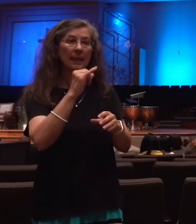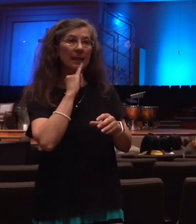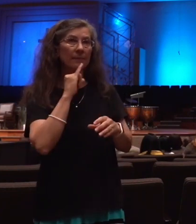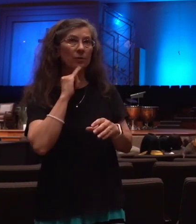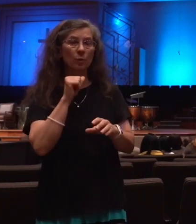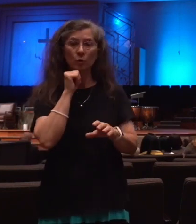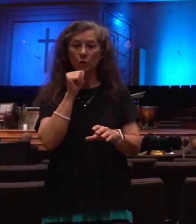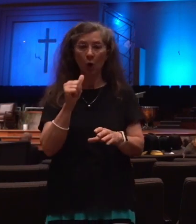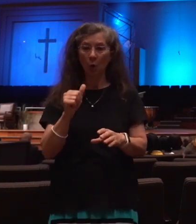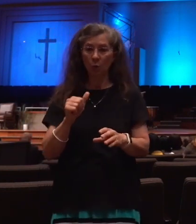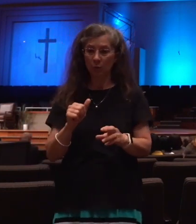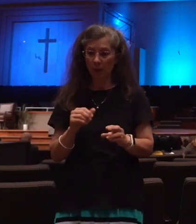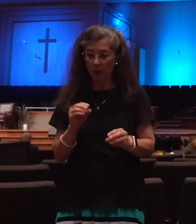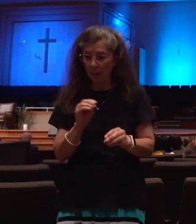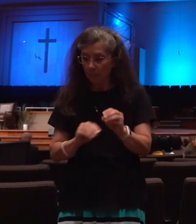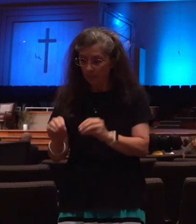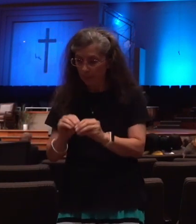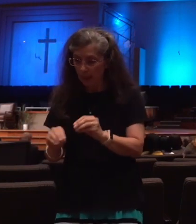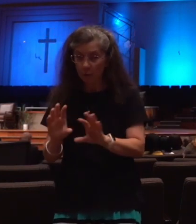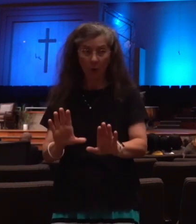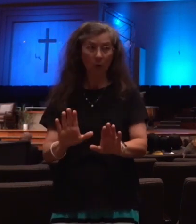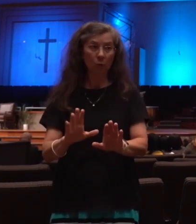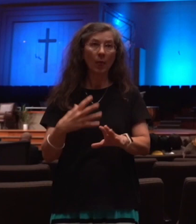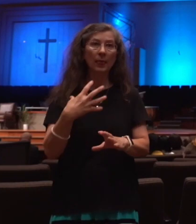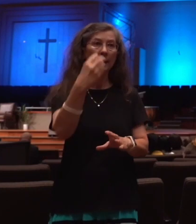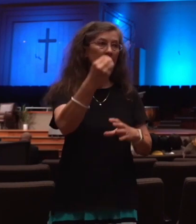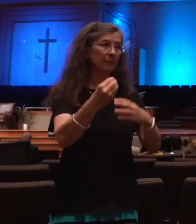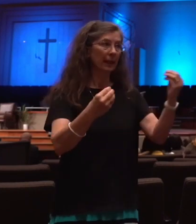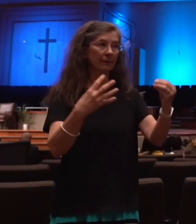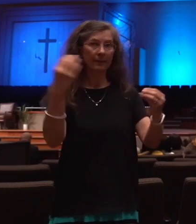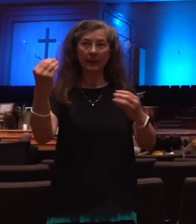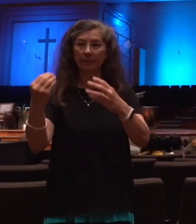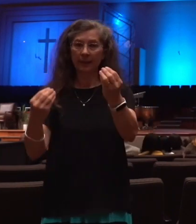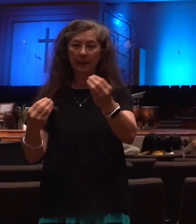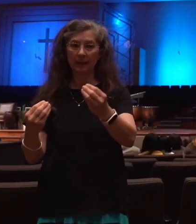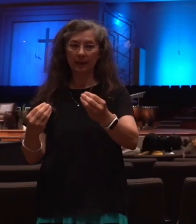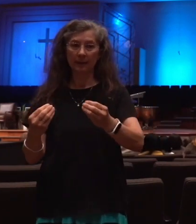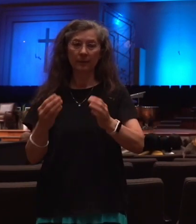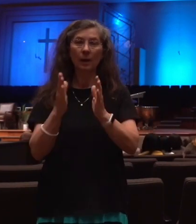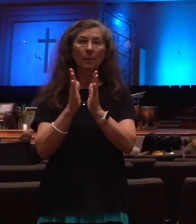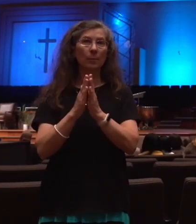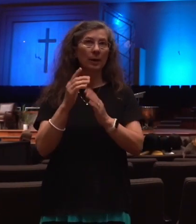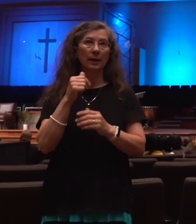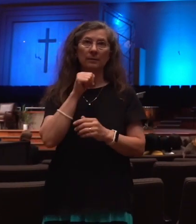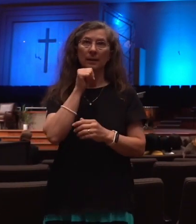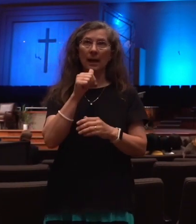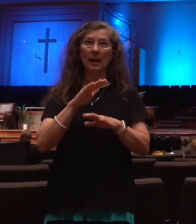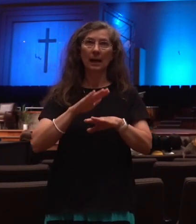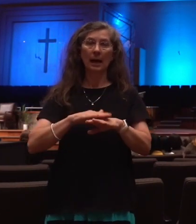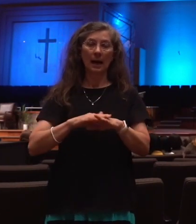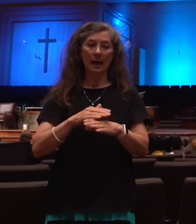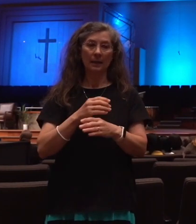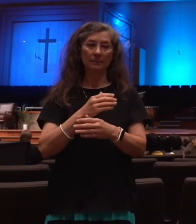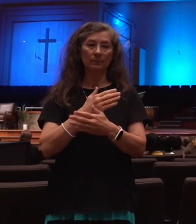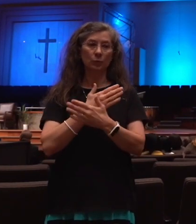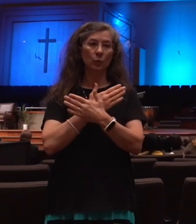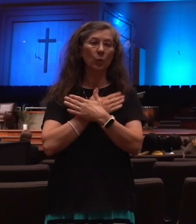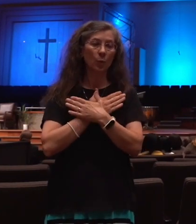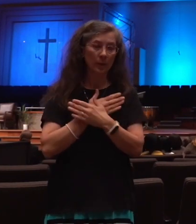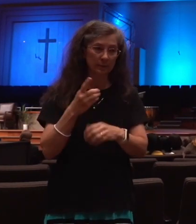bags, just leave. Get out. Pray it's not on the Sabbath day. Well, would that have any